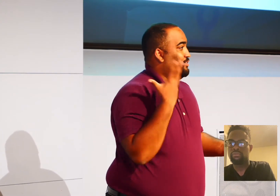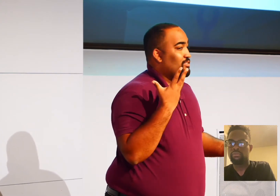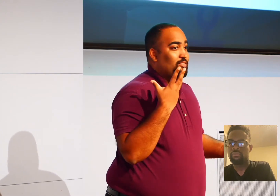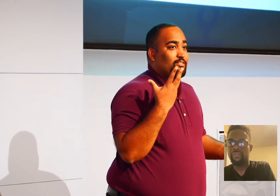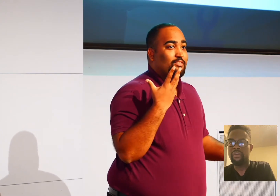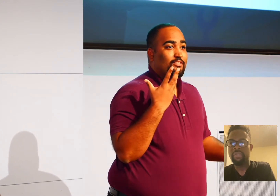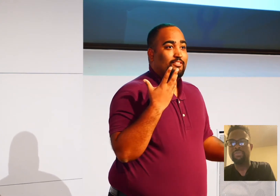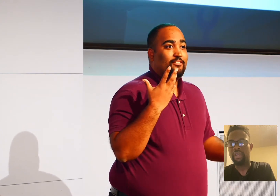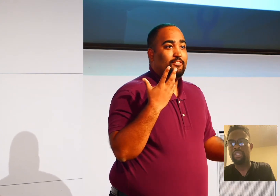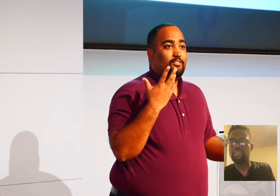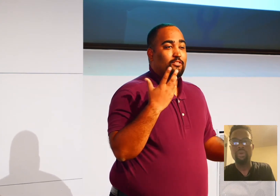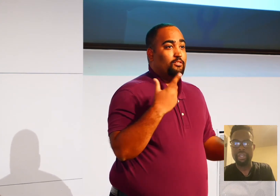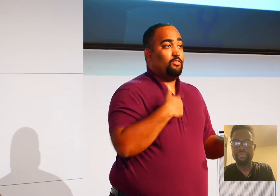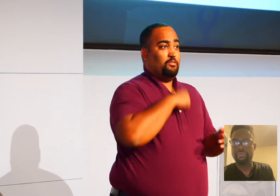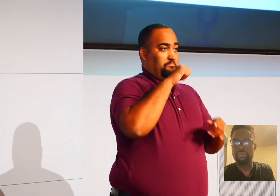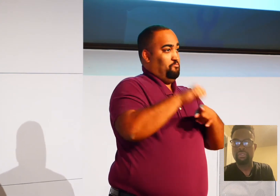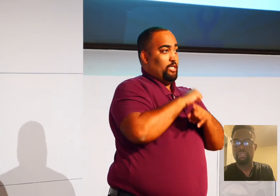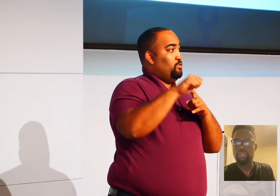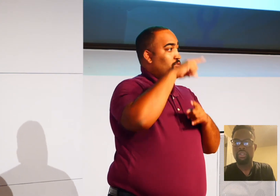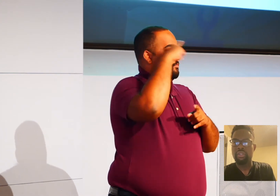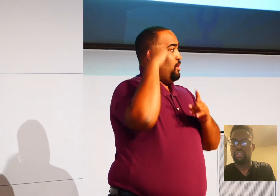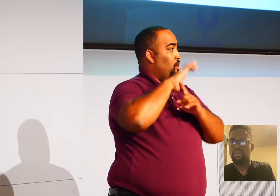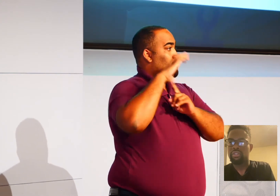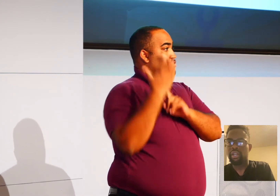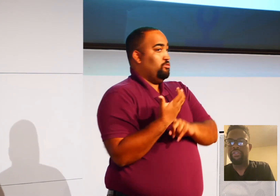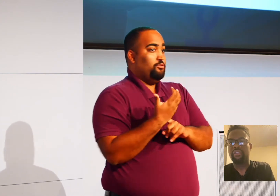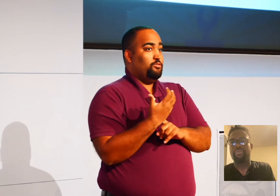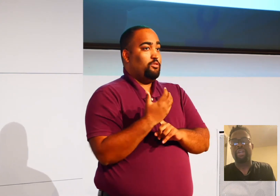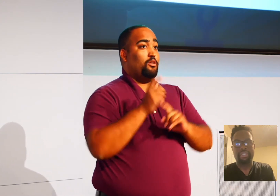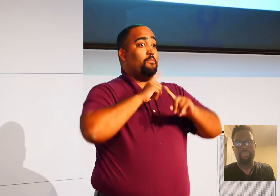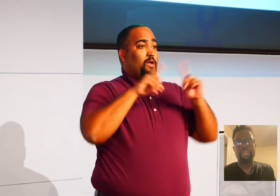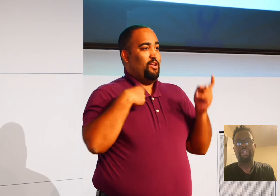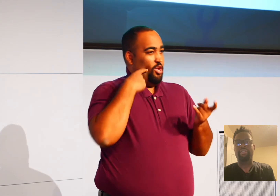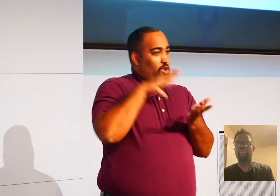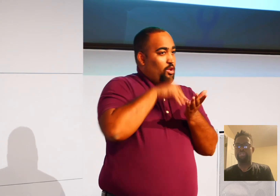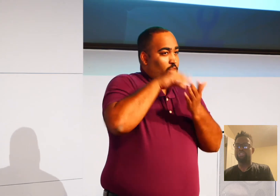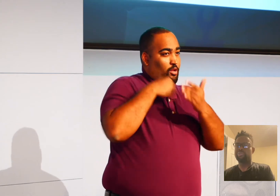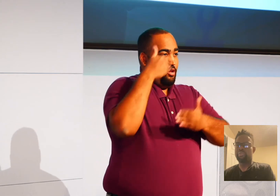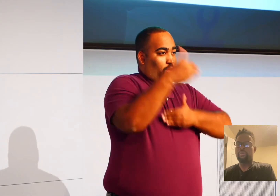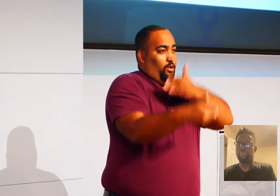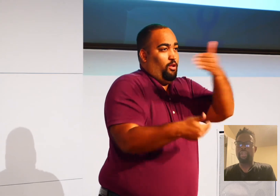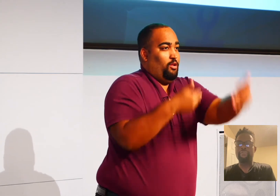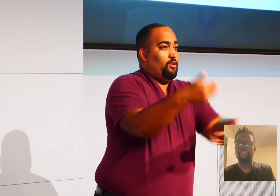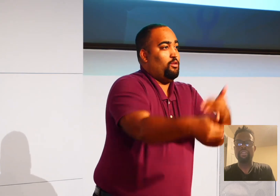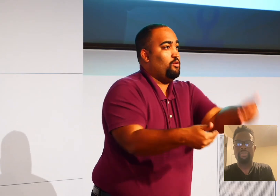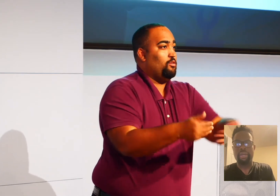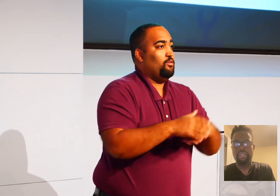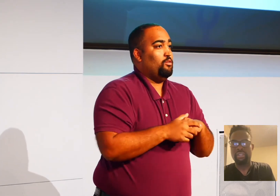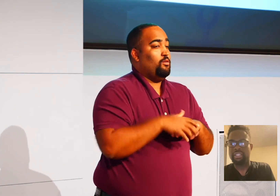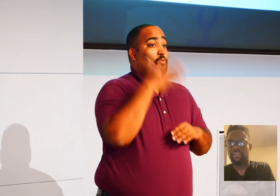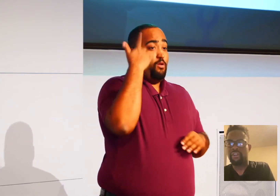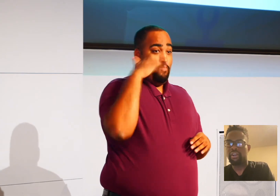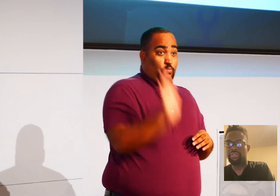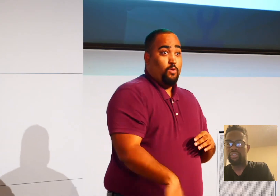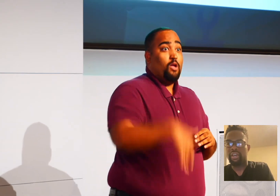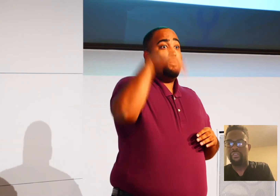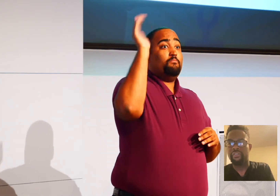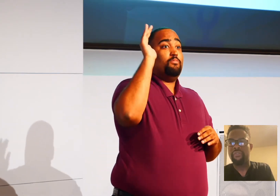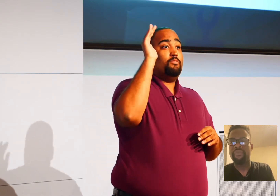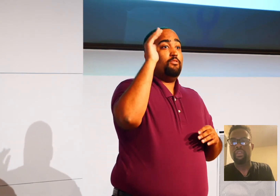My family is predominantly white, so I didn't really practice black culture, but I've learned about it as I've gone through life.